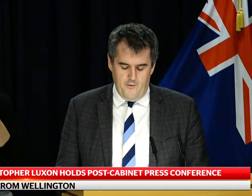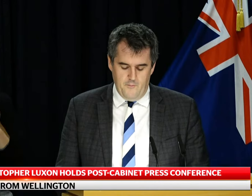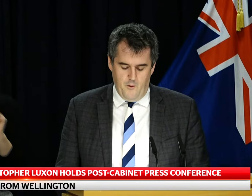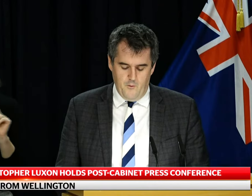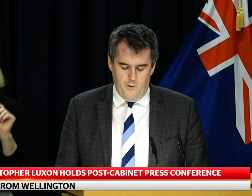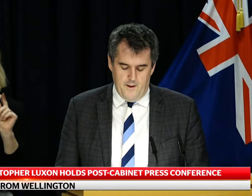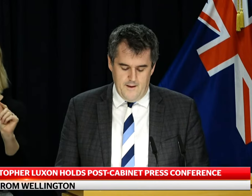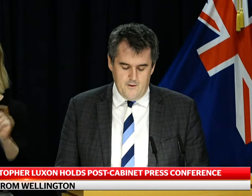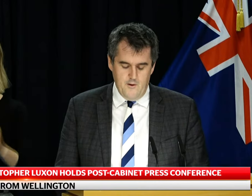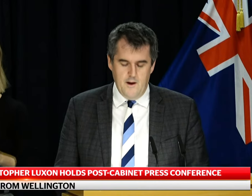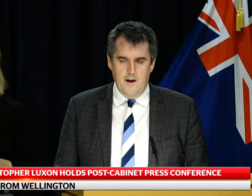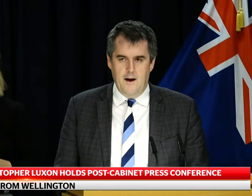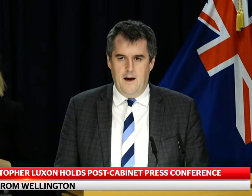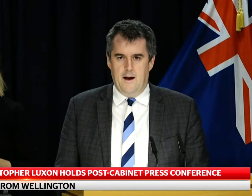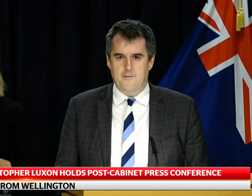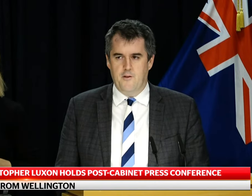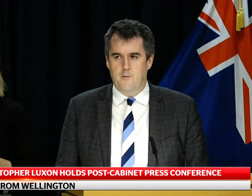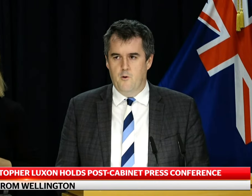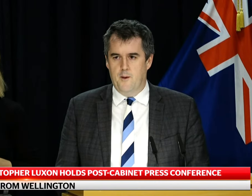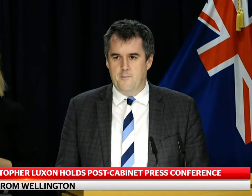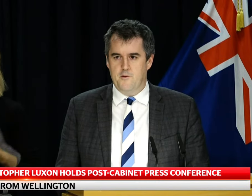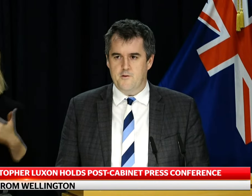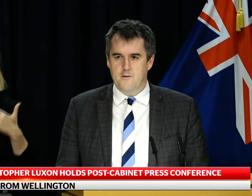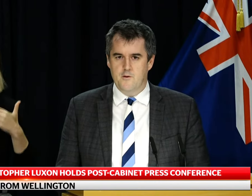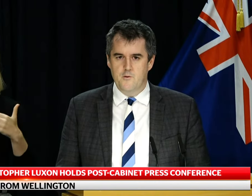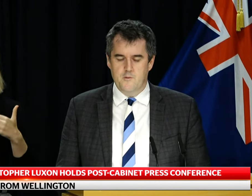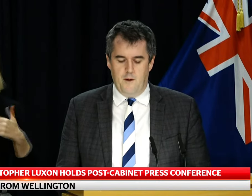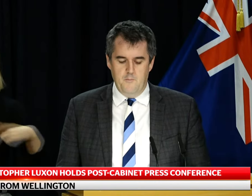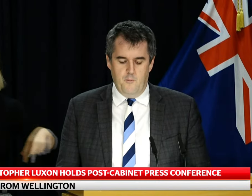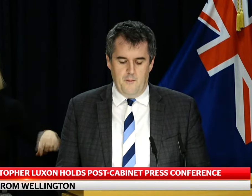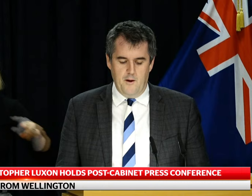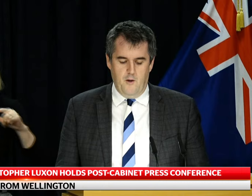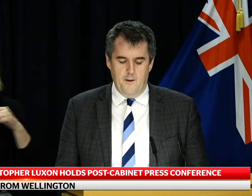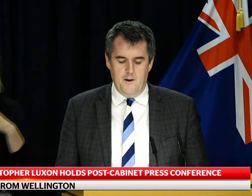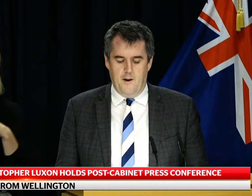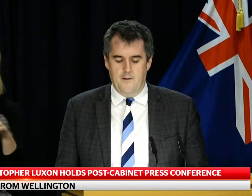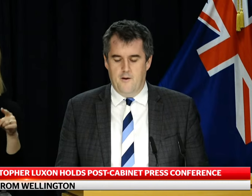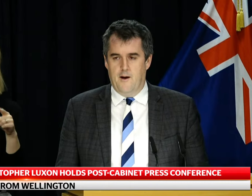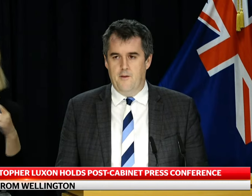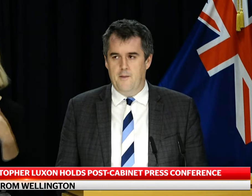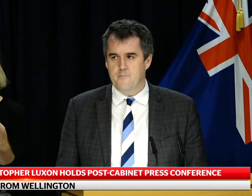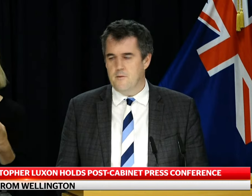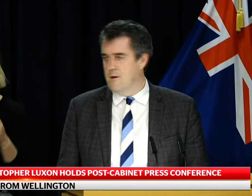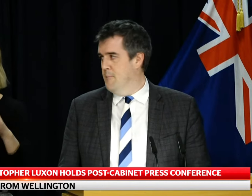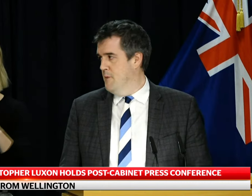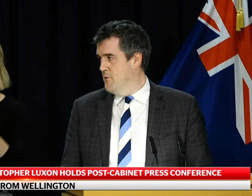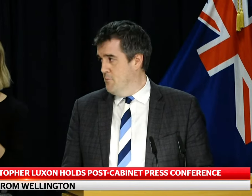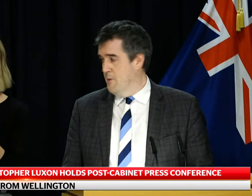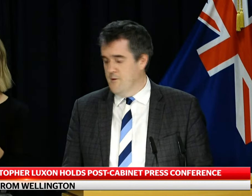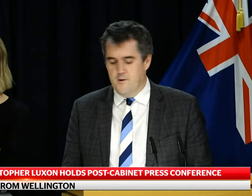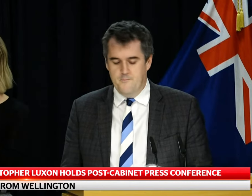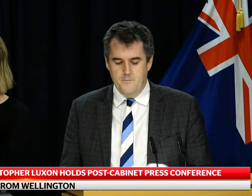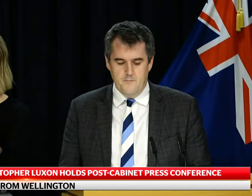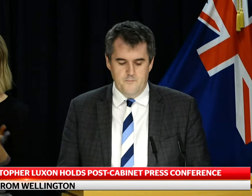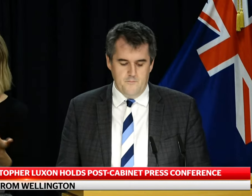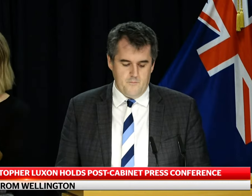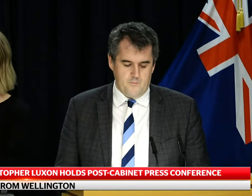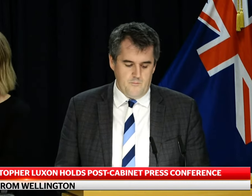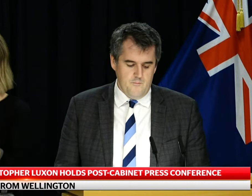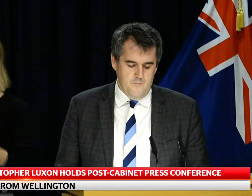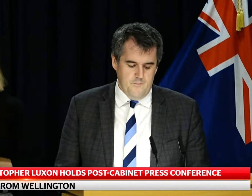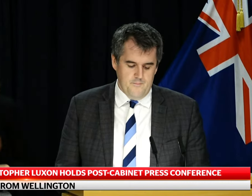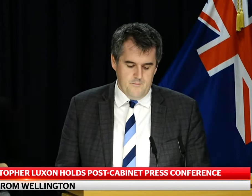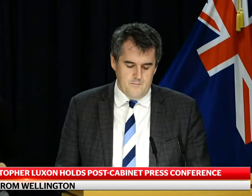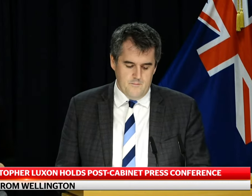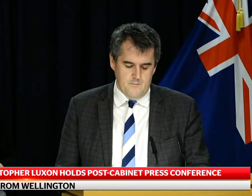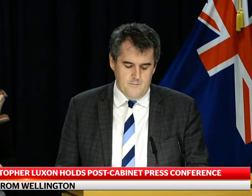getting advice on them where we need to, and after that we'll be in a position to make more public comment around that. Over to you, Prime Minister. Well, thank you,